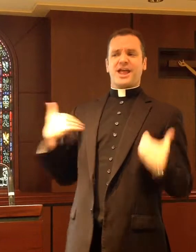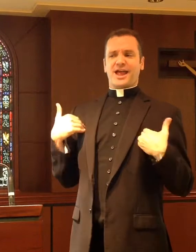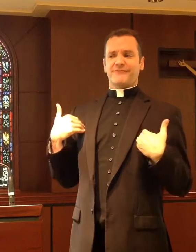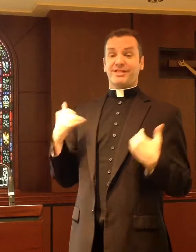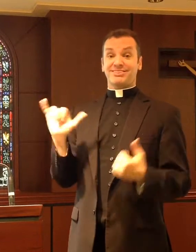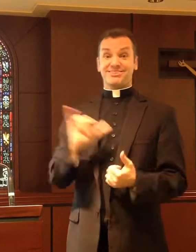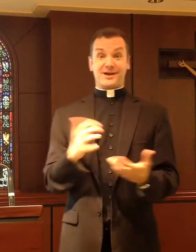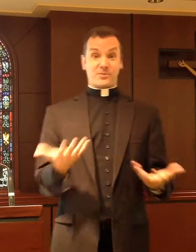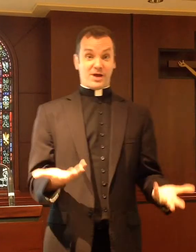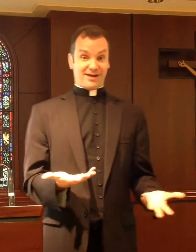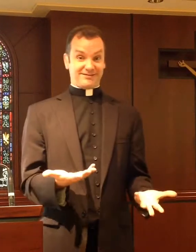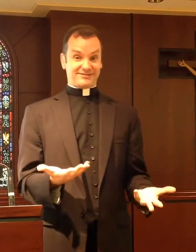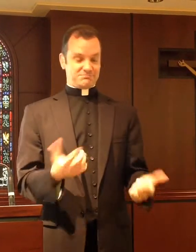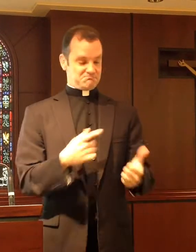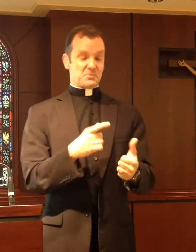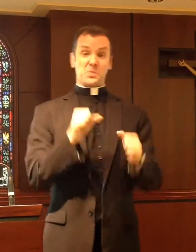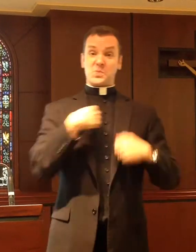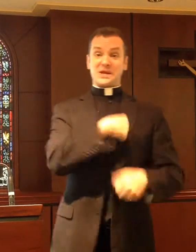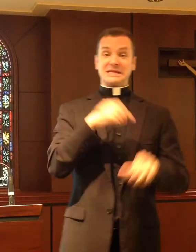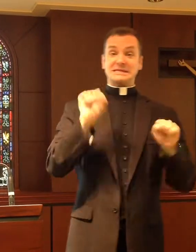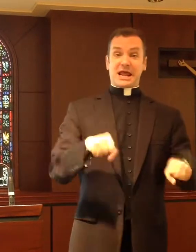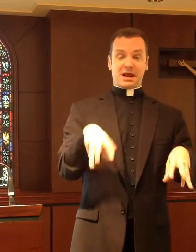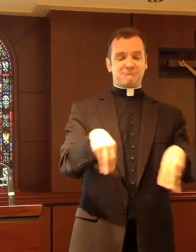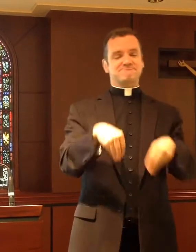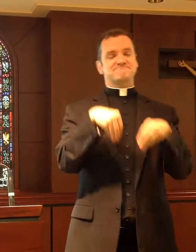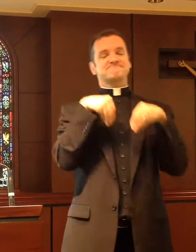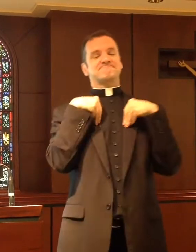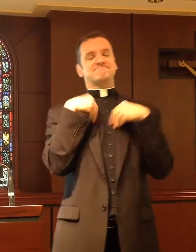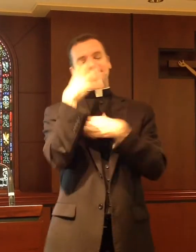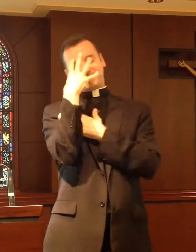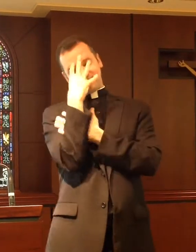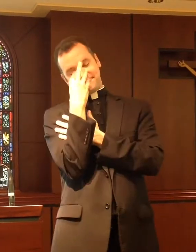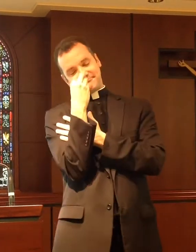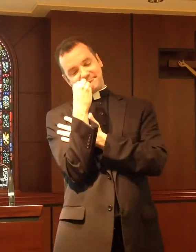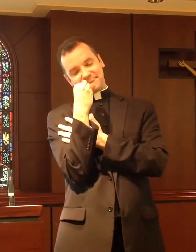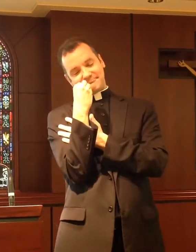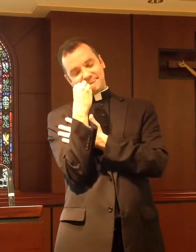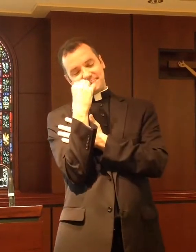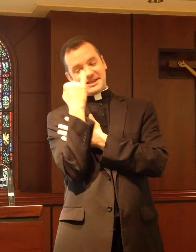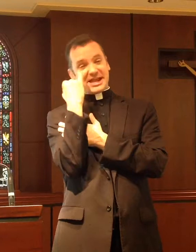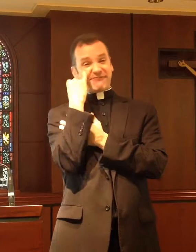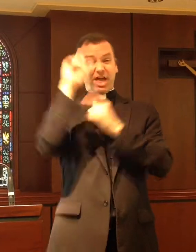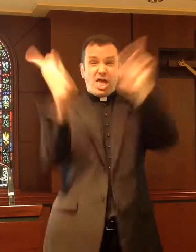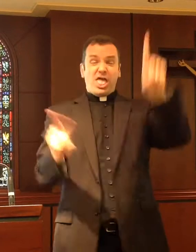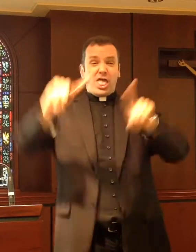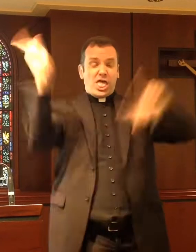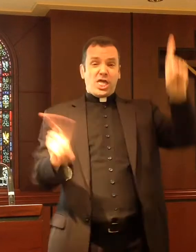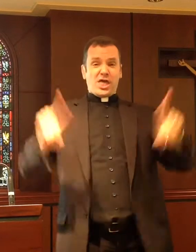maybe you can explain the benefits of being deaf. For example, when you're asleep during a